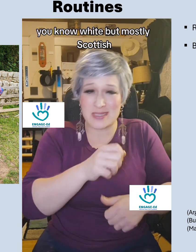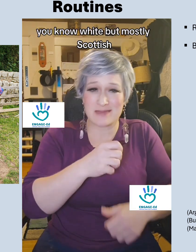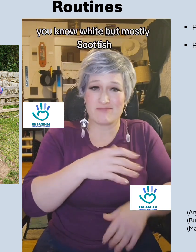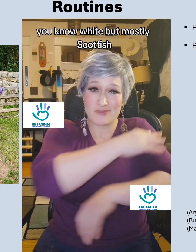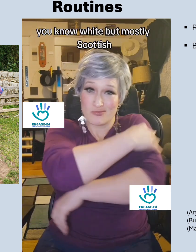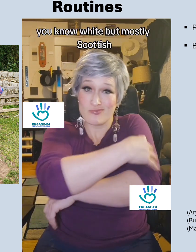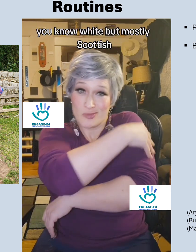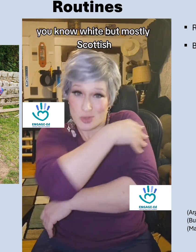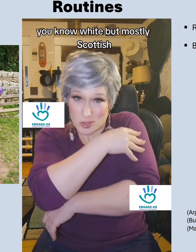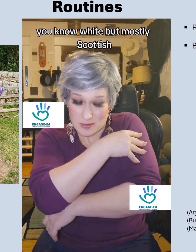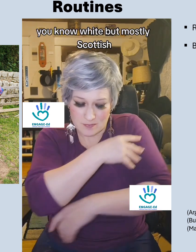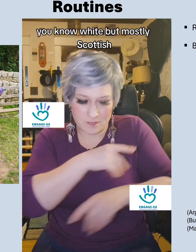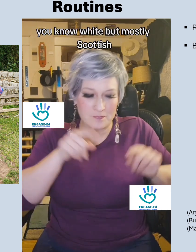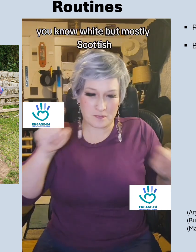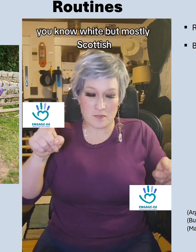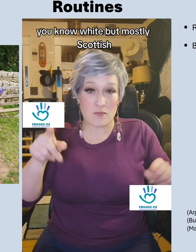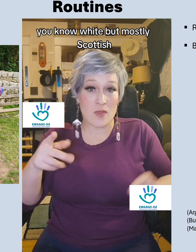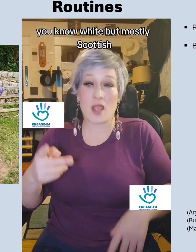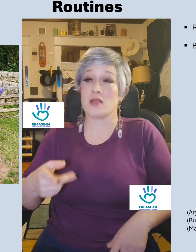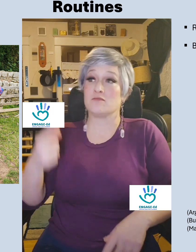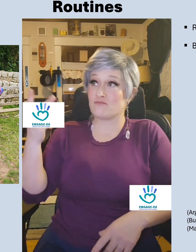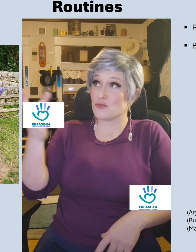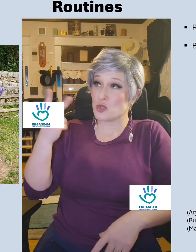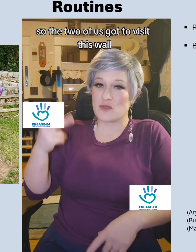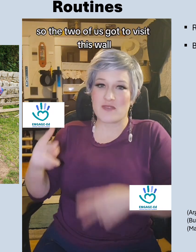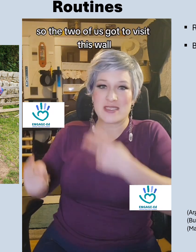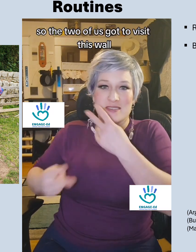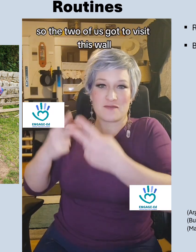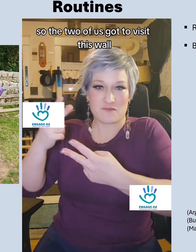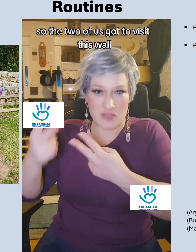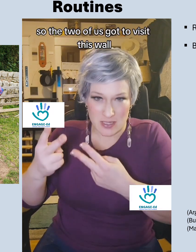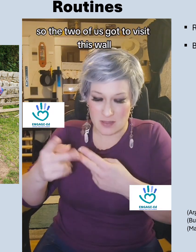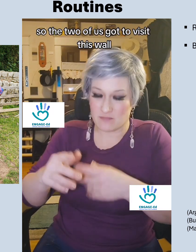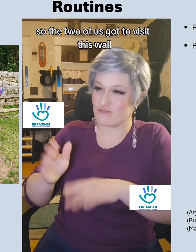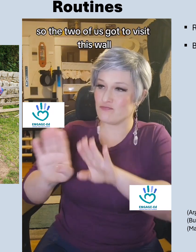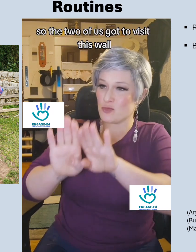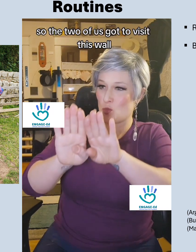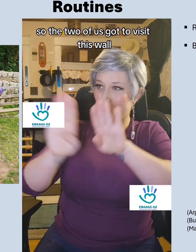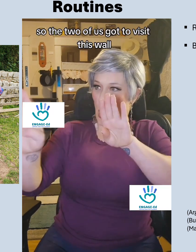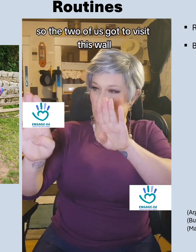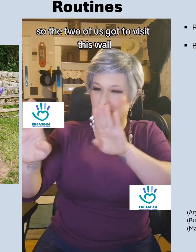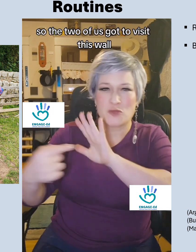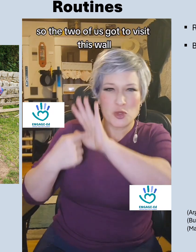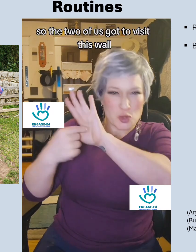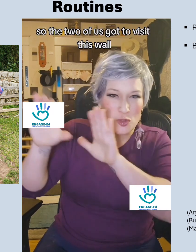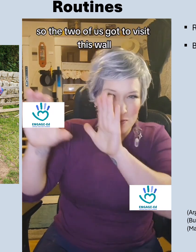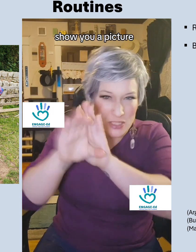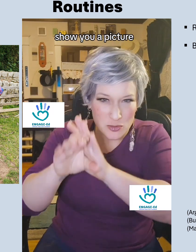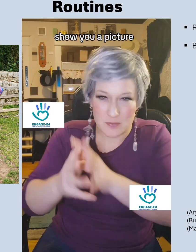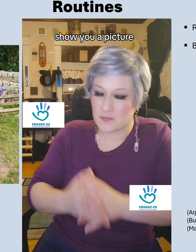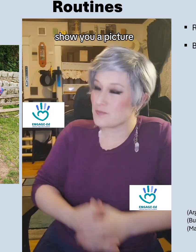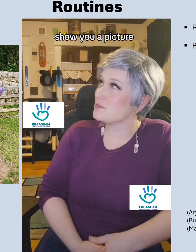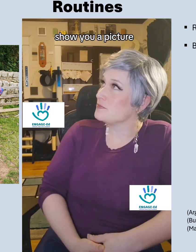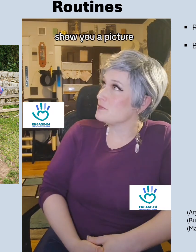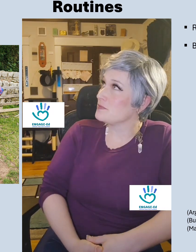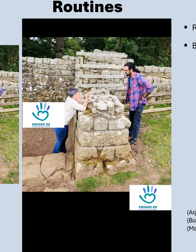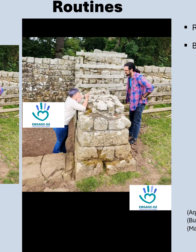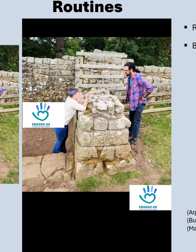but mostly Scottish. So the two of us got to visit this wall. I'll show you a